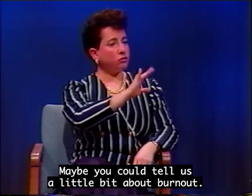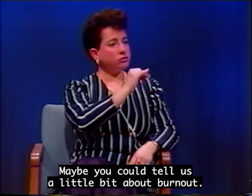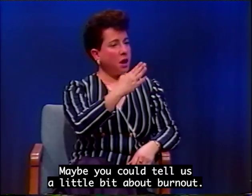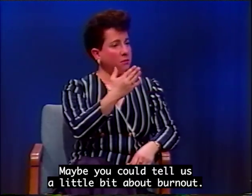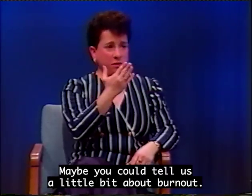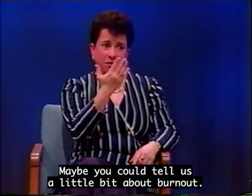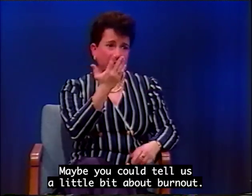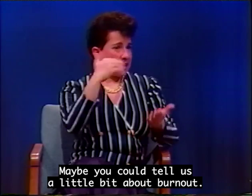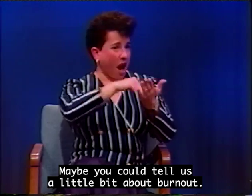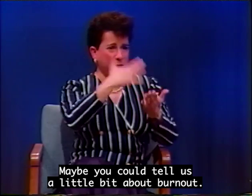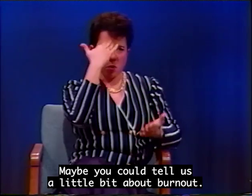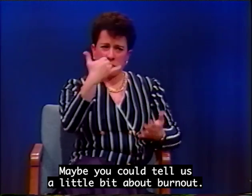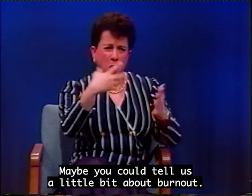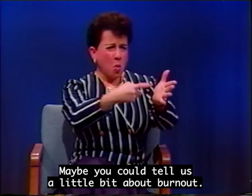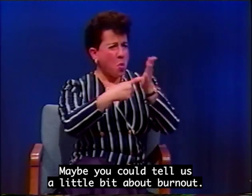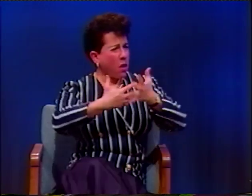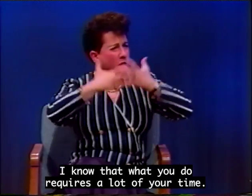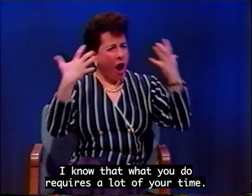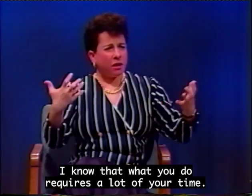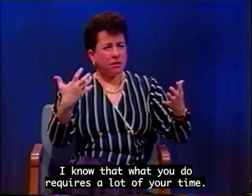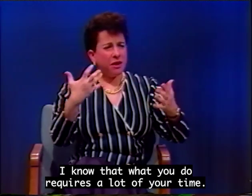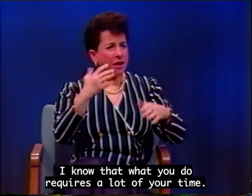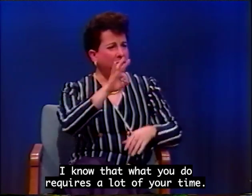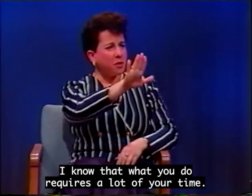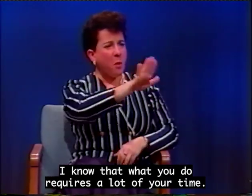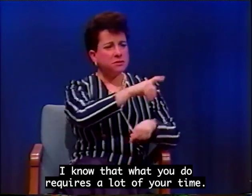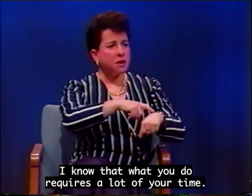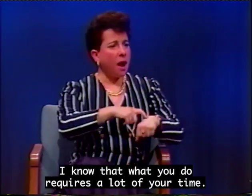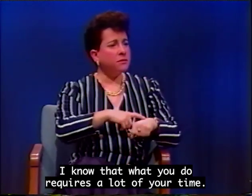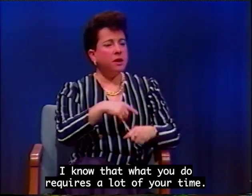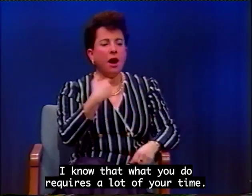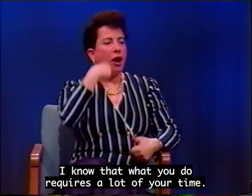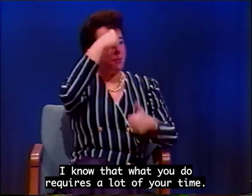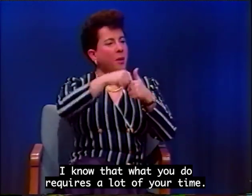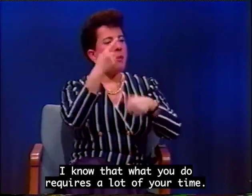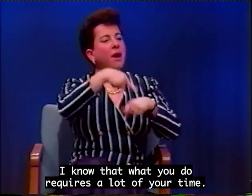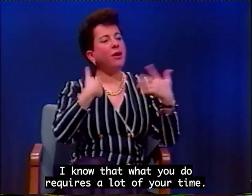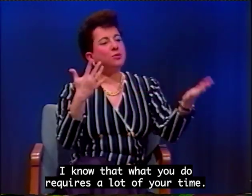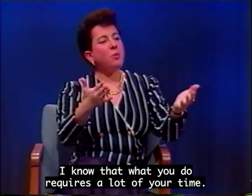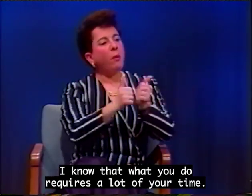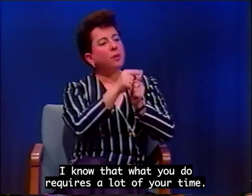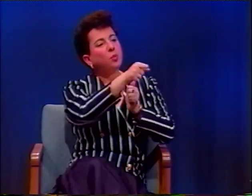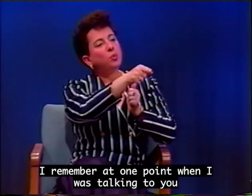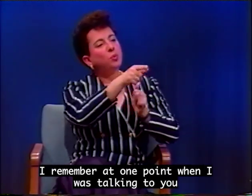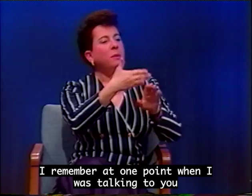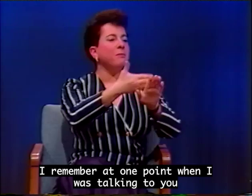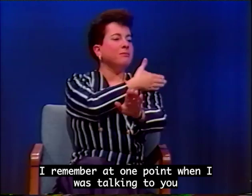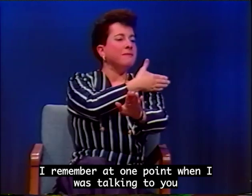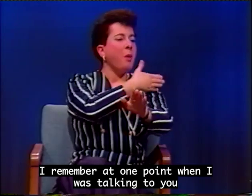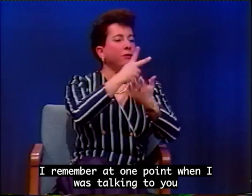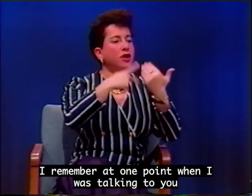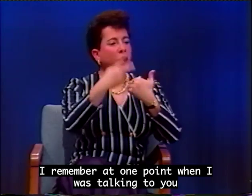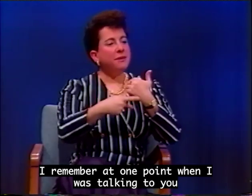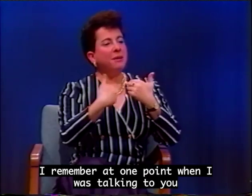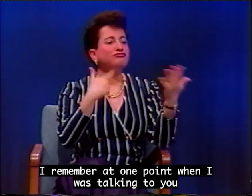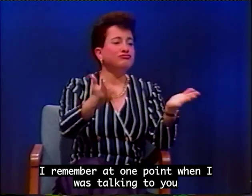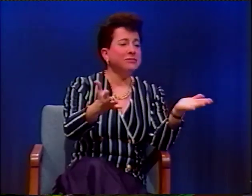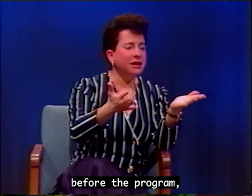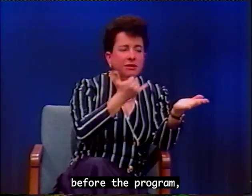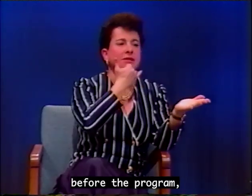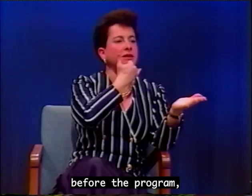Maybe you could tell us a little bit about burnout. I know that what you do requires a lot of your time. I remember at one point when I